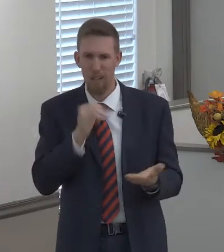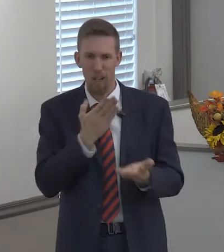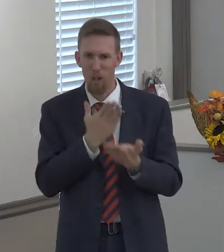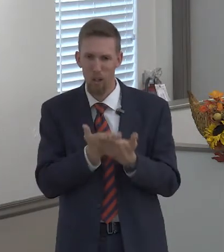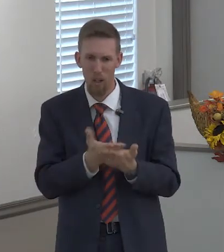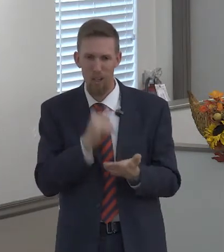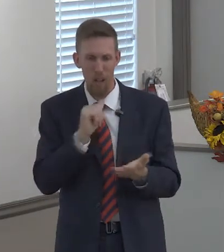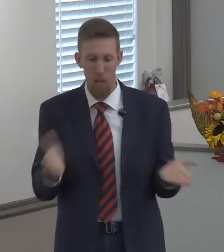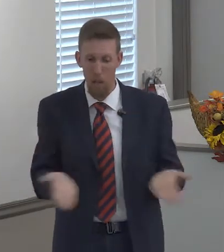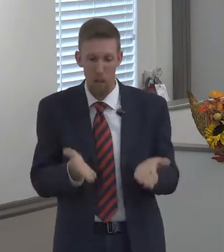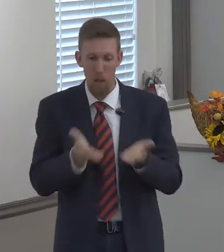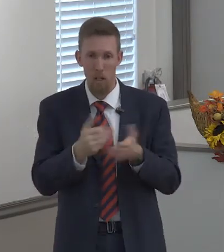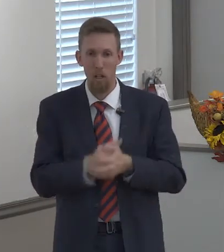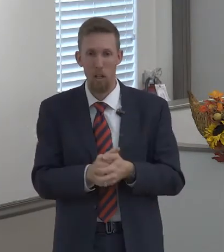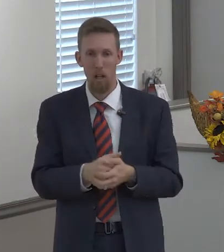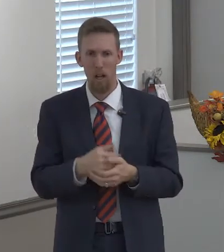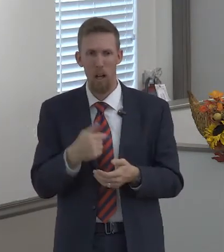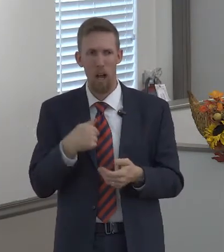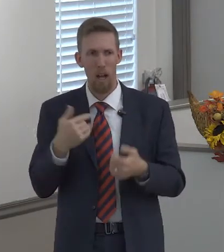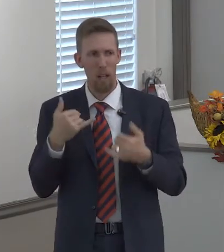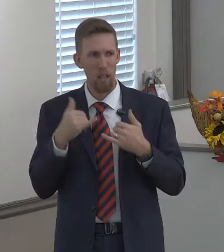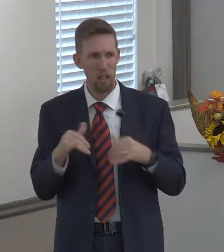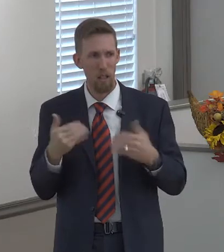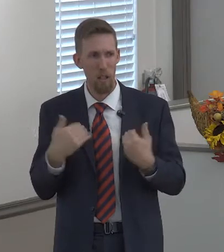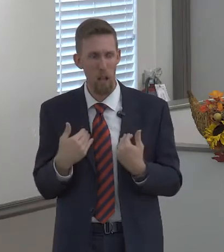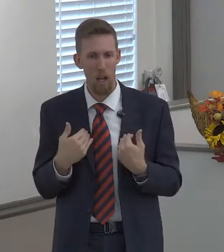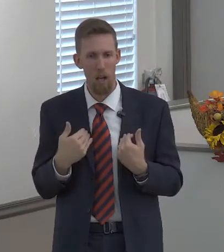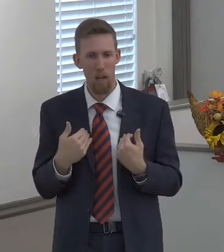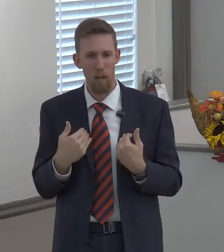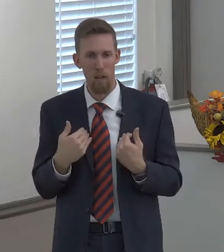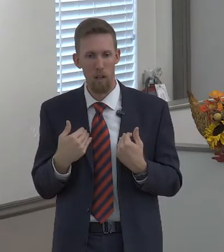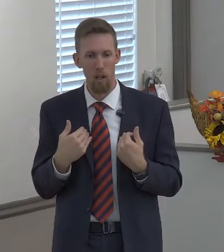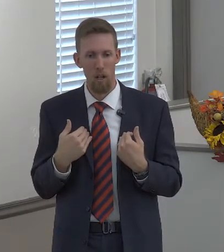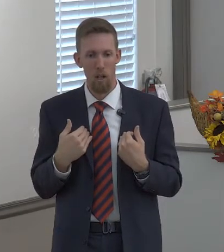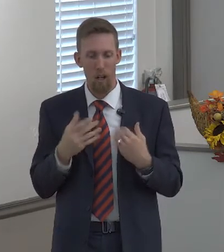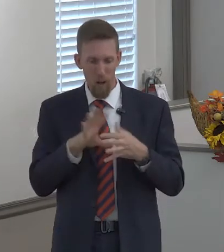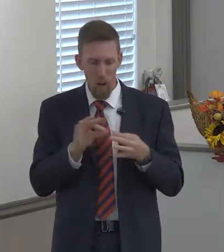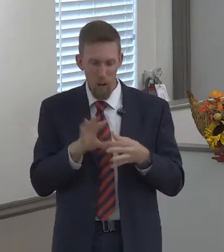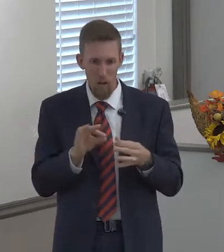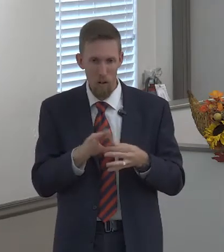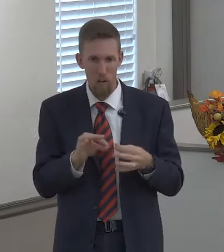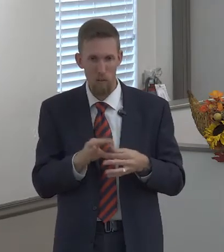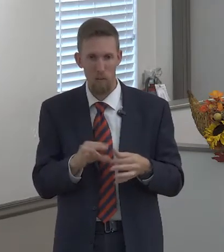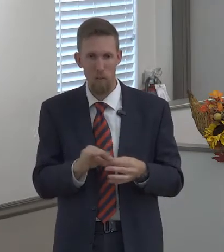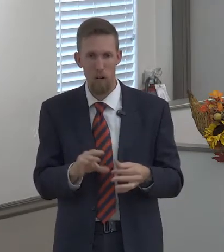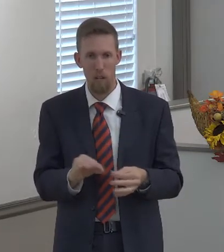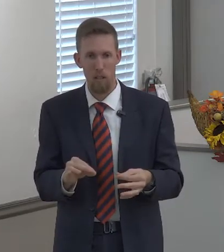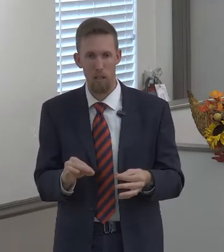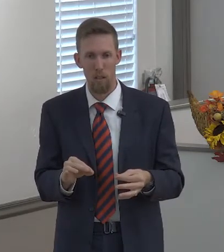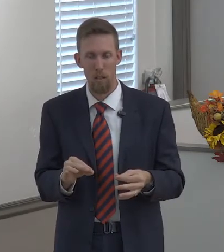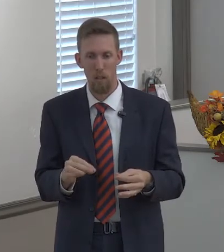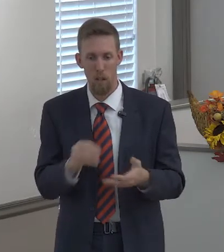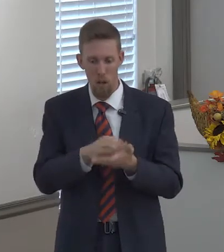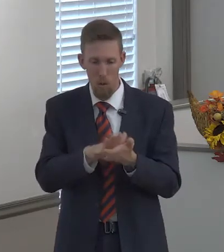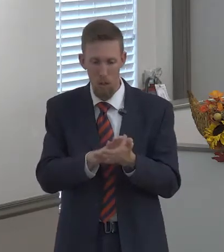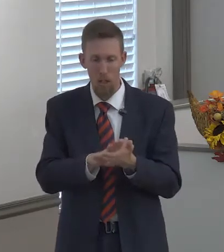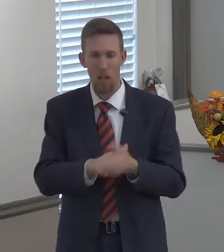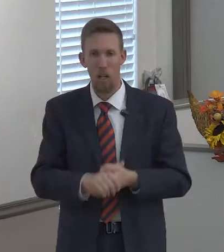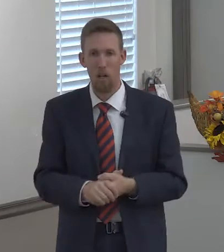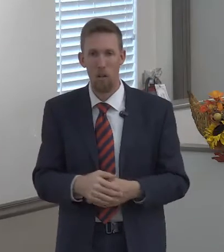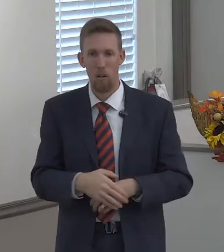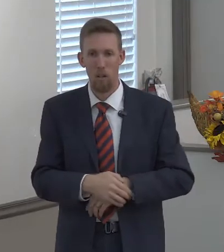is. And why do we sing in church? Because there's just nothing else to do? No. We sing